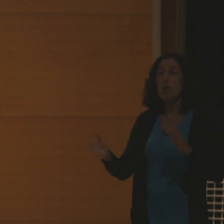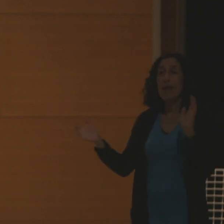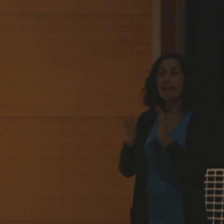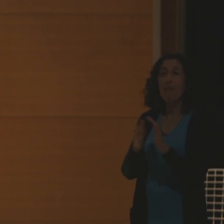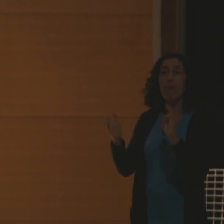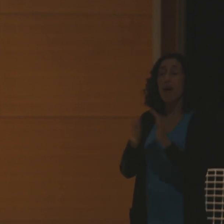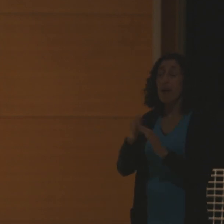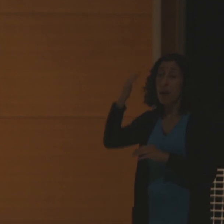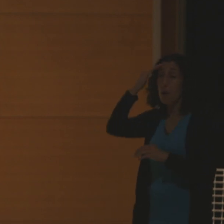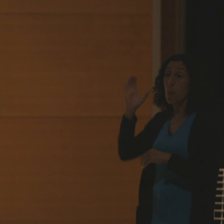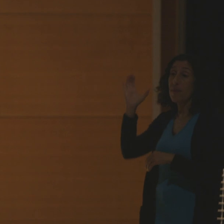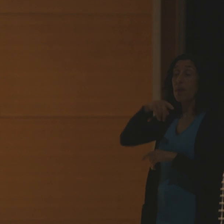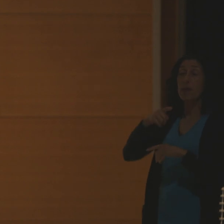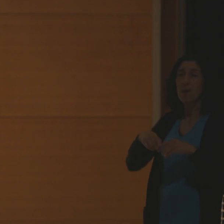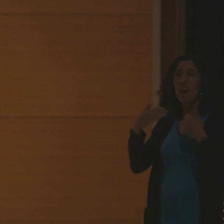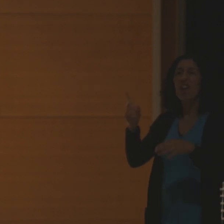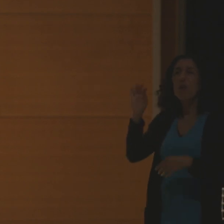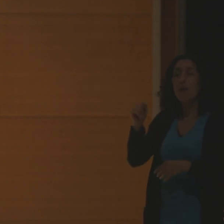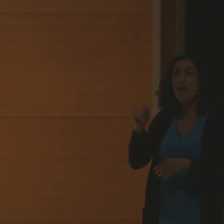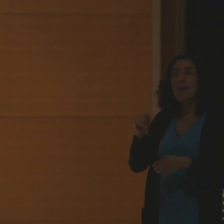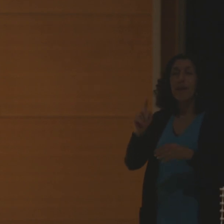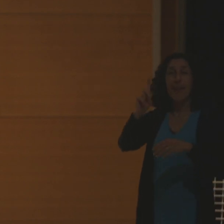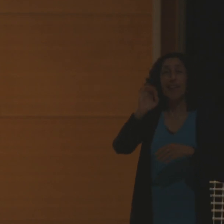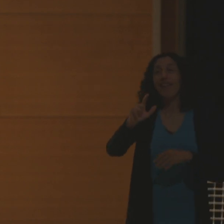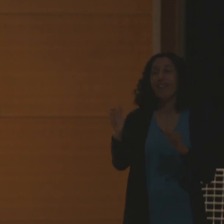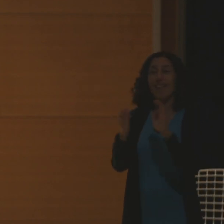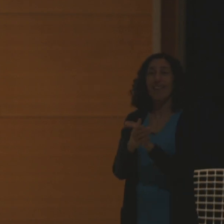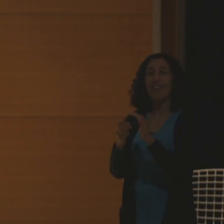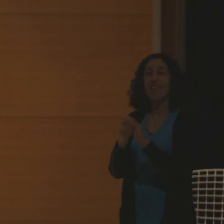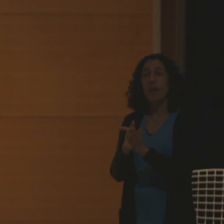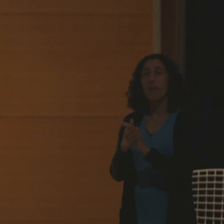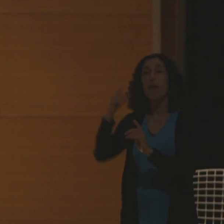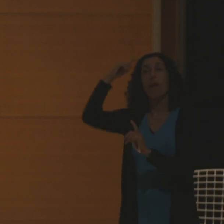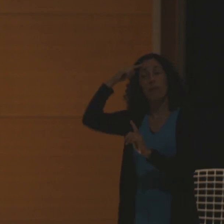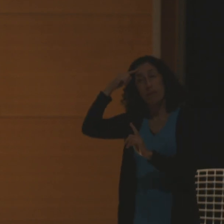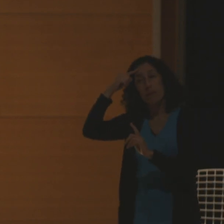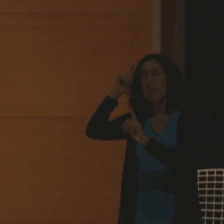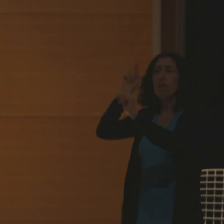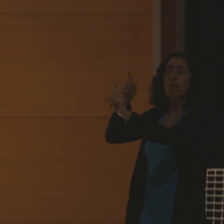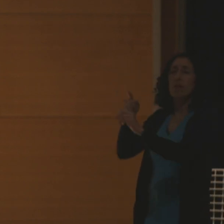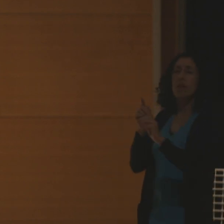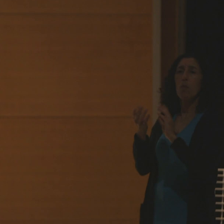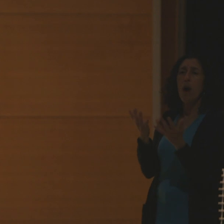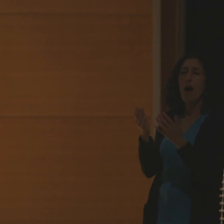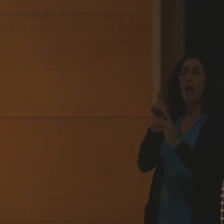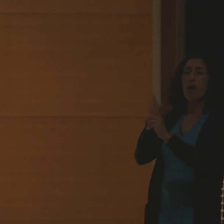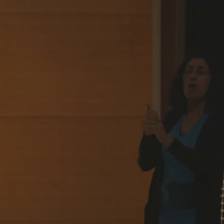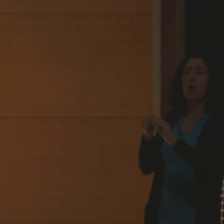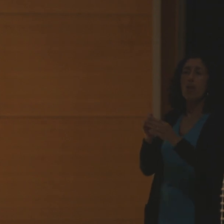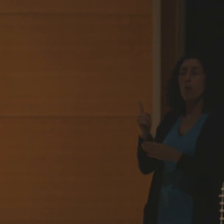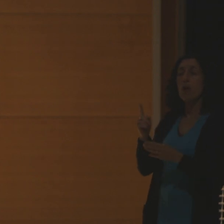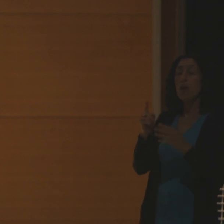it's strange, but do it. And when you do, think of the number 1 thing you're working toward. It may be a new car or a